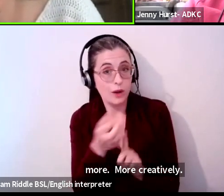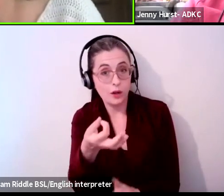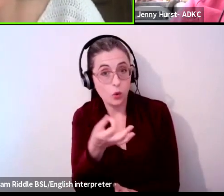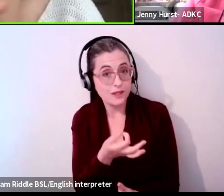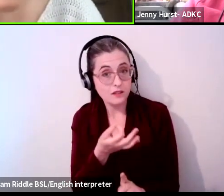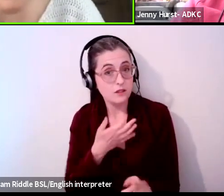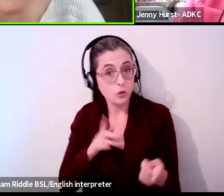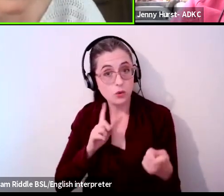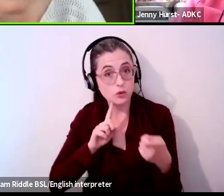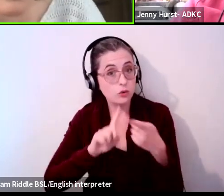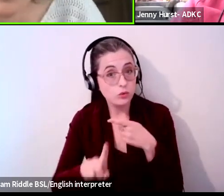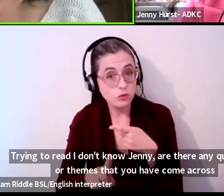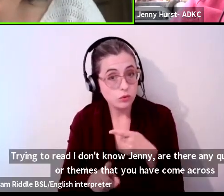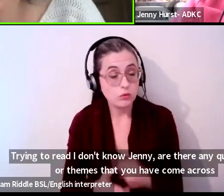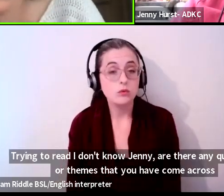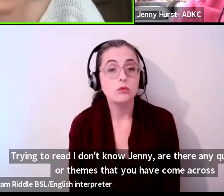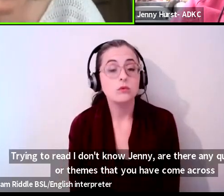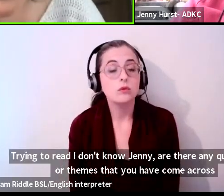to